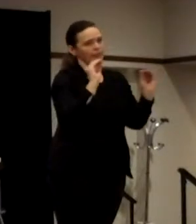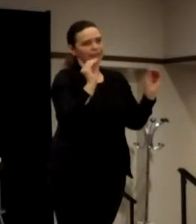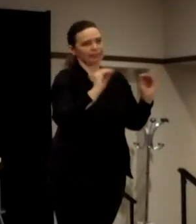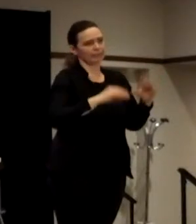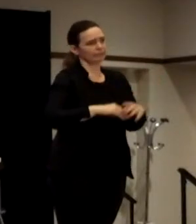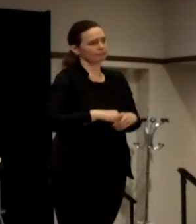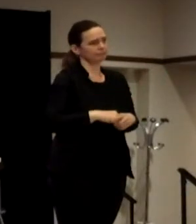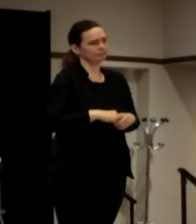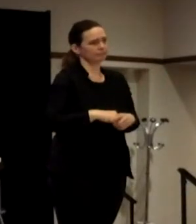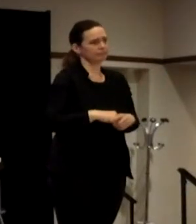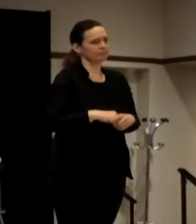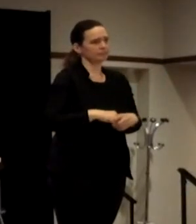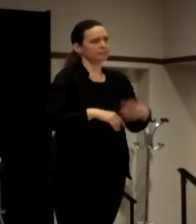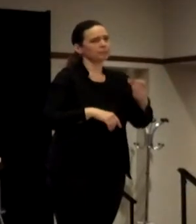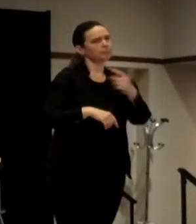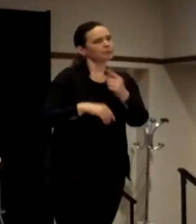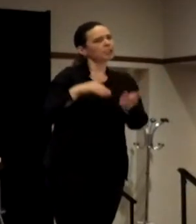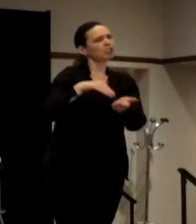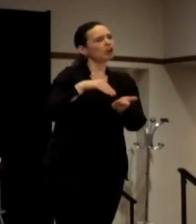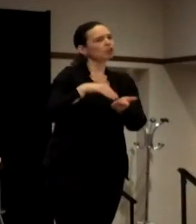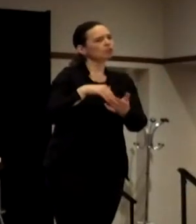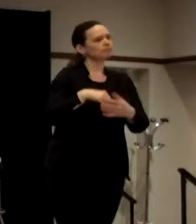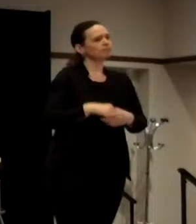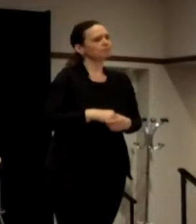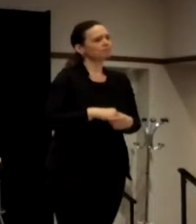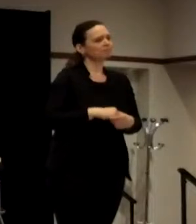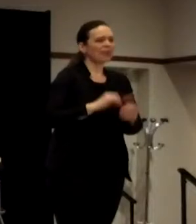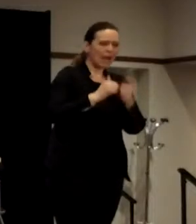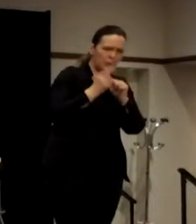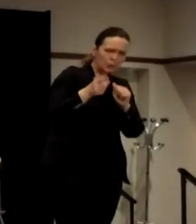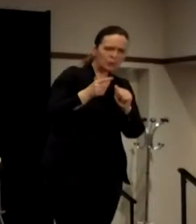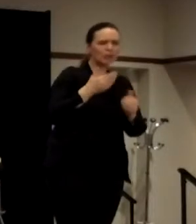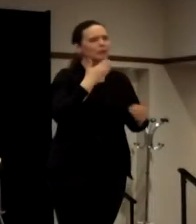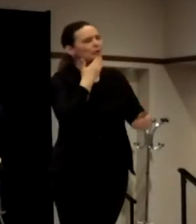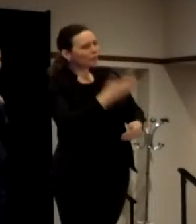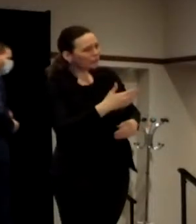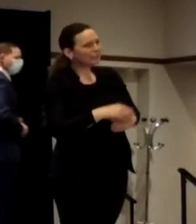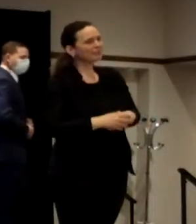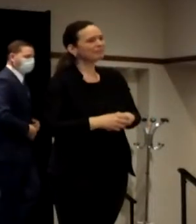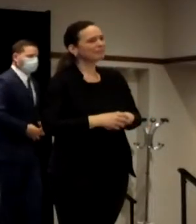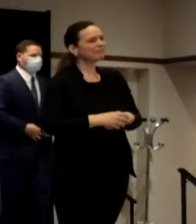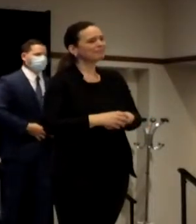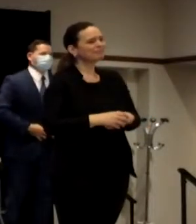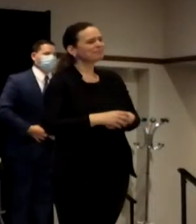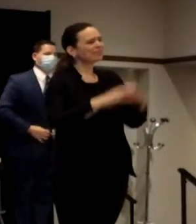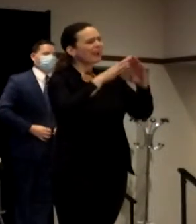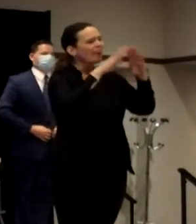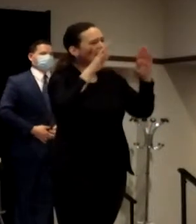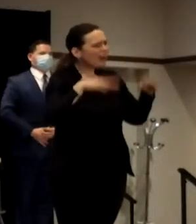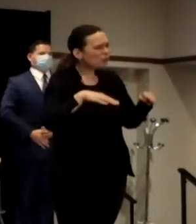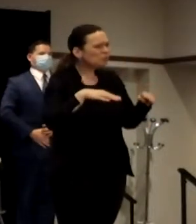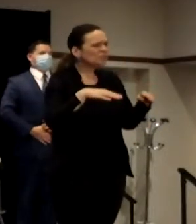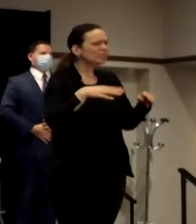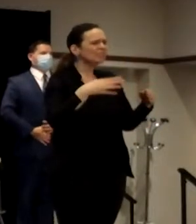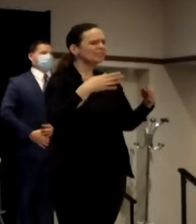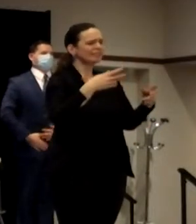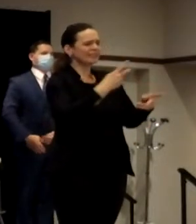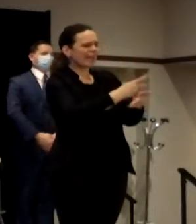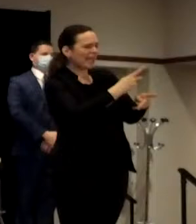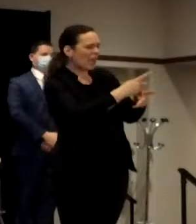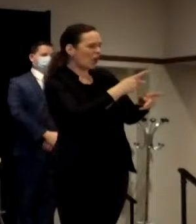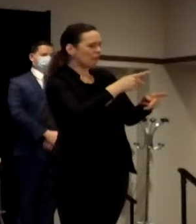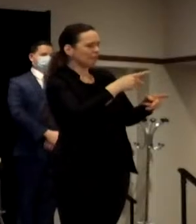Doctor, how are you? Good, how are you? Doing well. Just some housekeeping stuff here. So, if I understand this correctly, you want teachers and staff to still